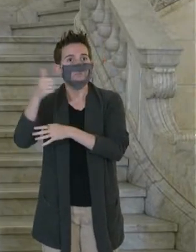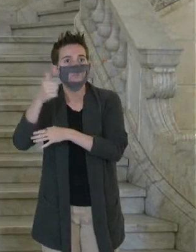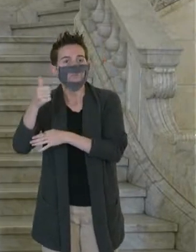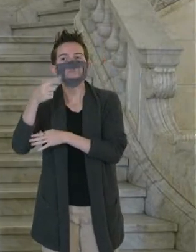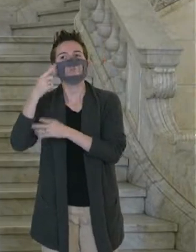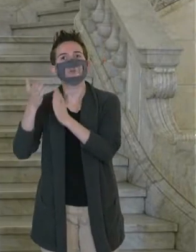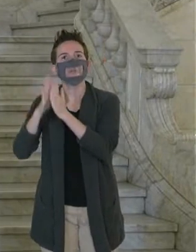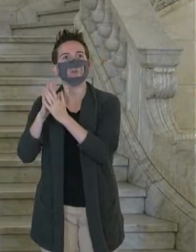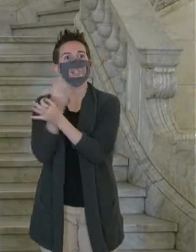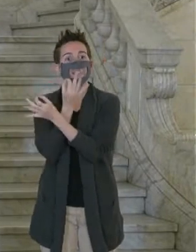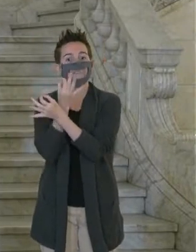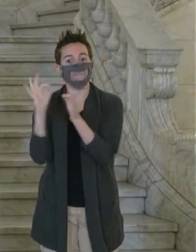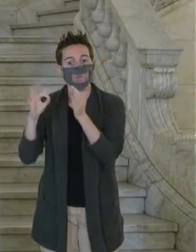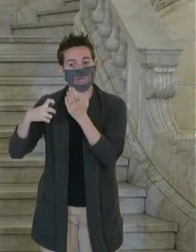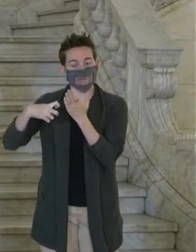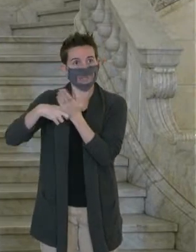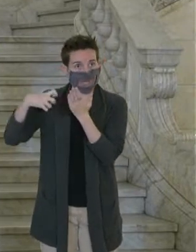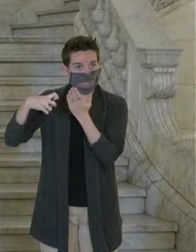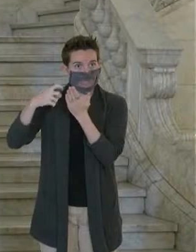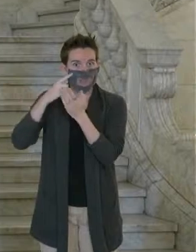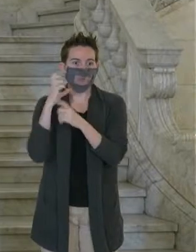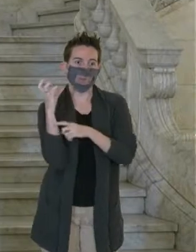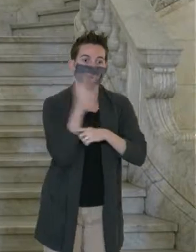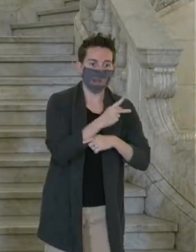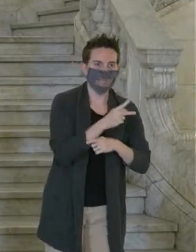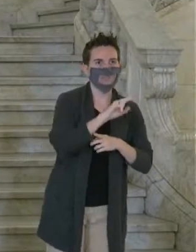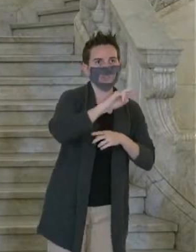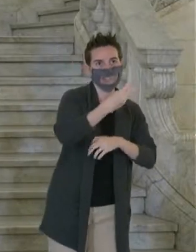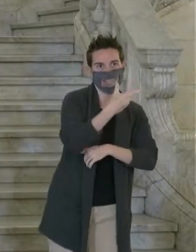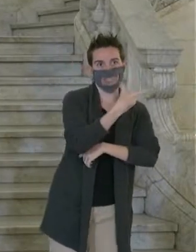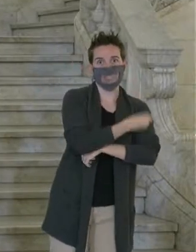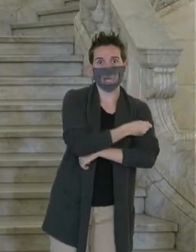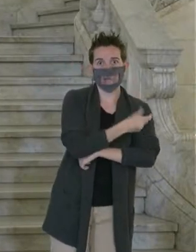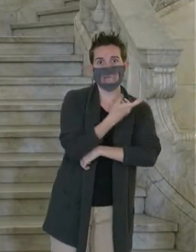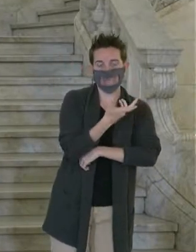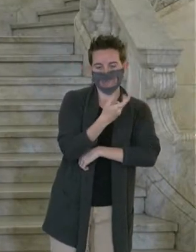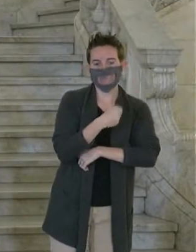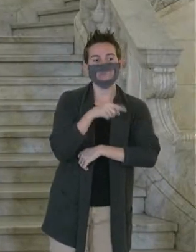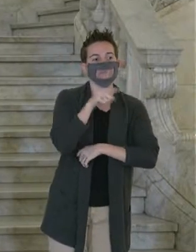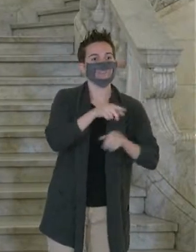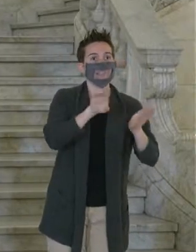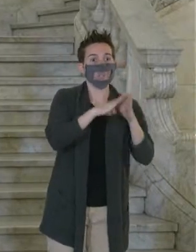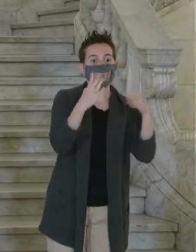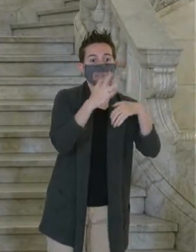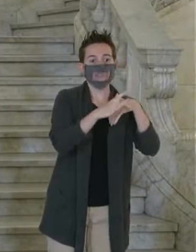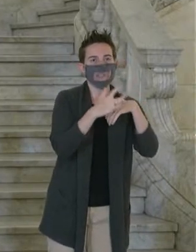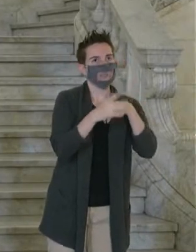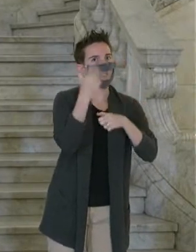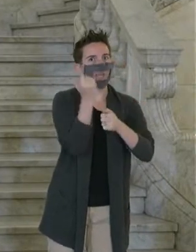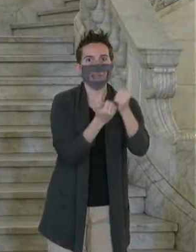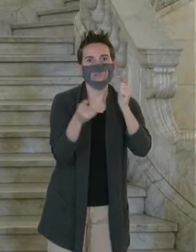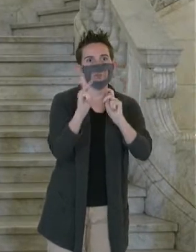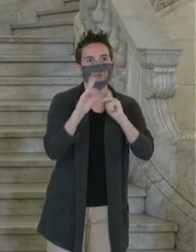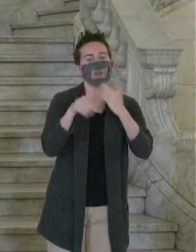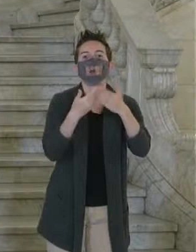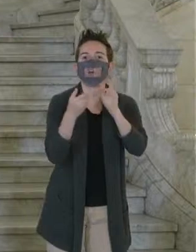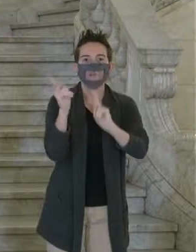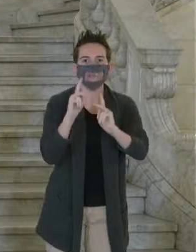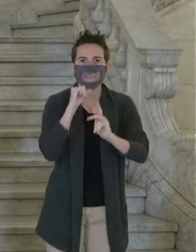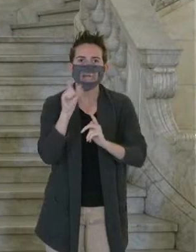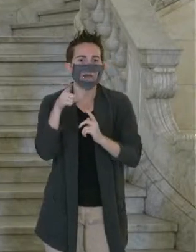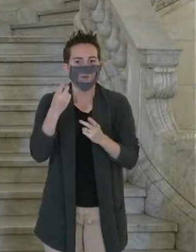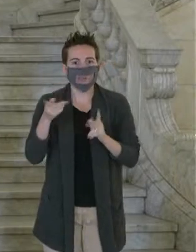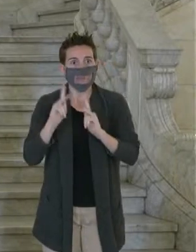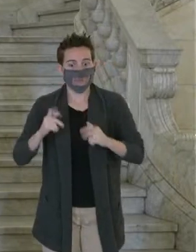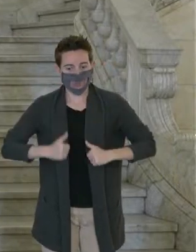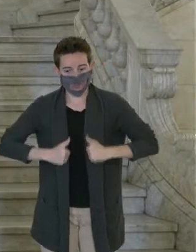free pass to come back and get your second dose. This is open to everyone, not just City of